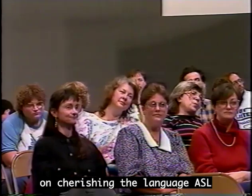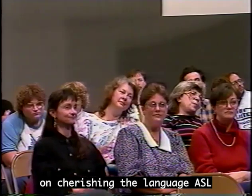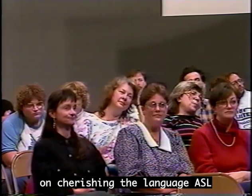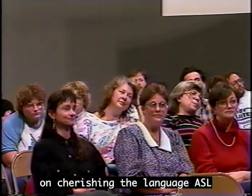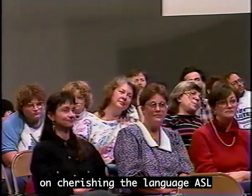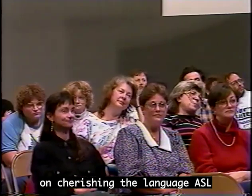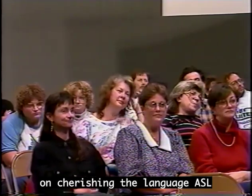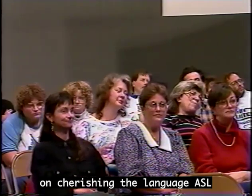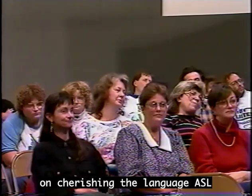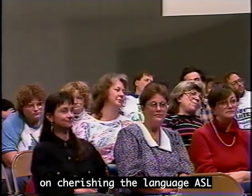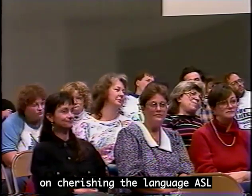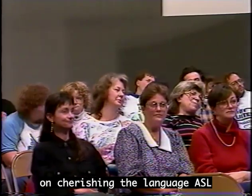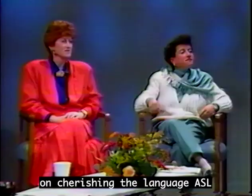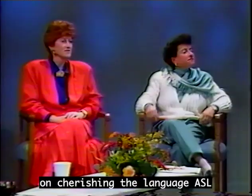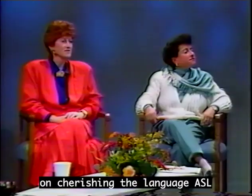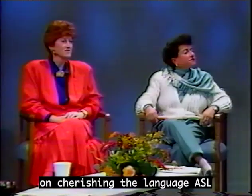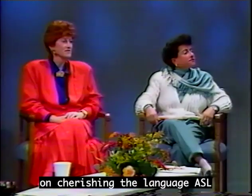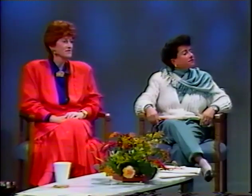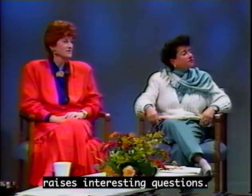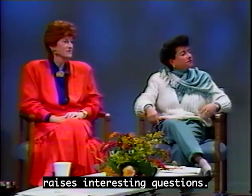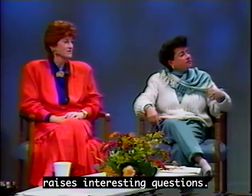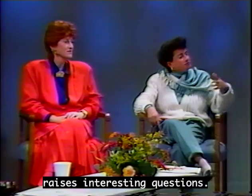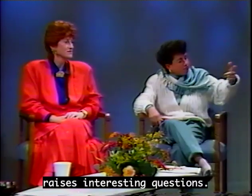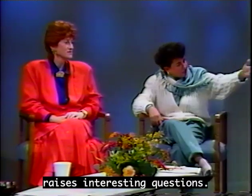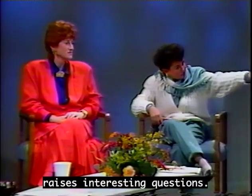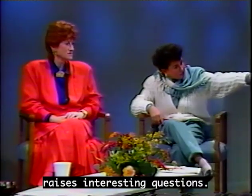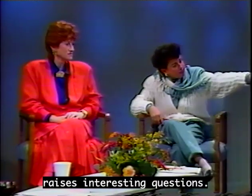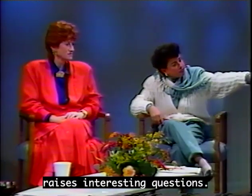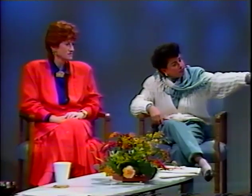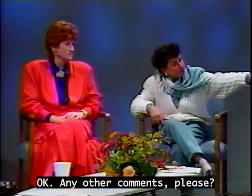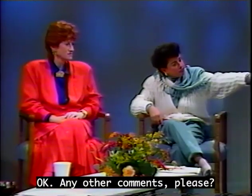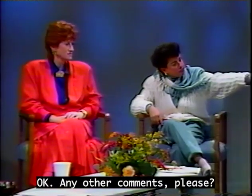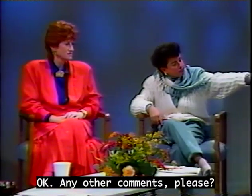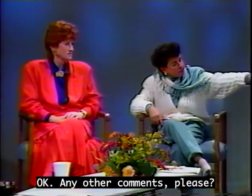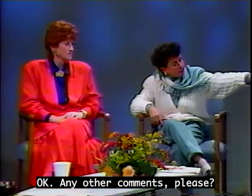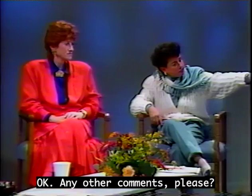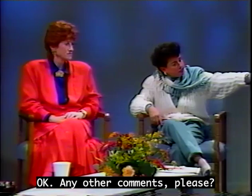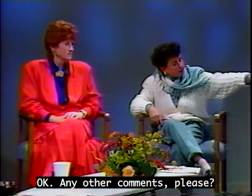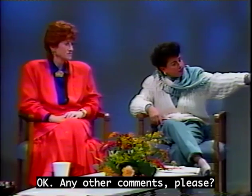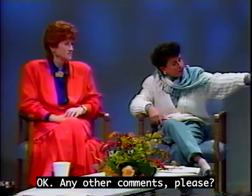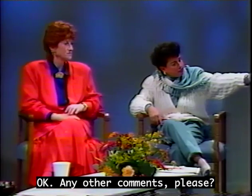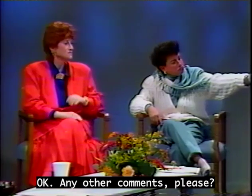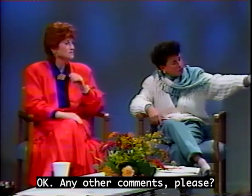the language ASL? Raises interesting questions. Any other comments, please?